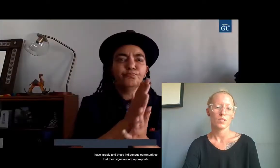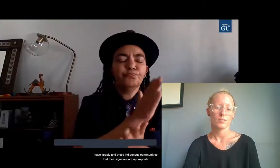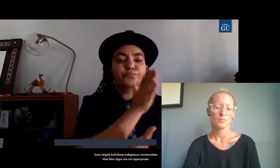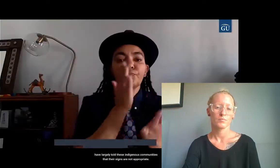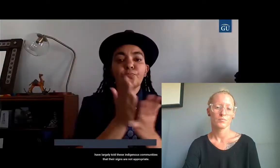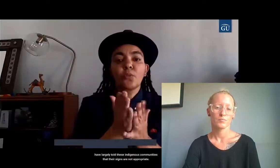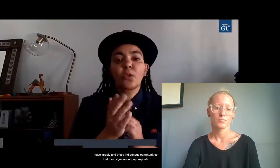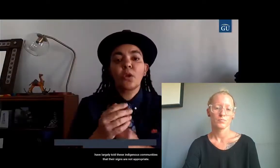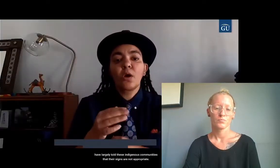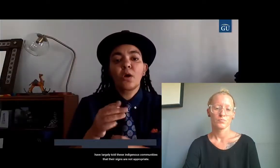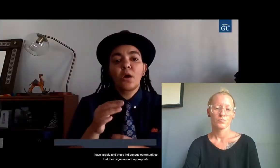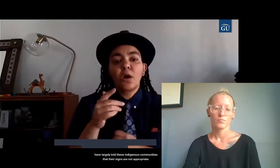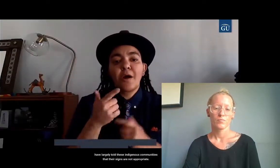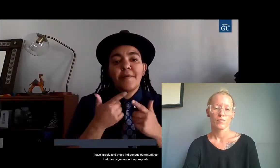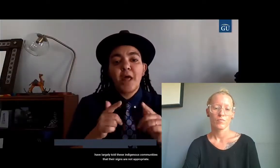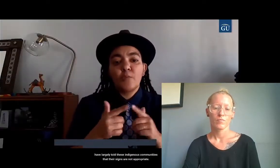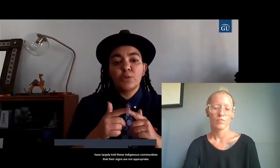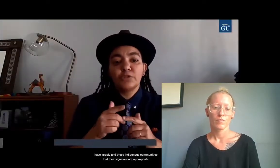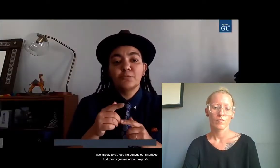Prescriptorism.